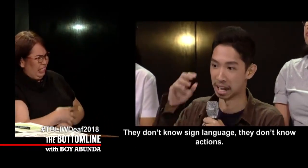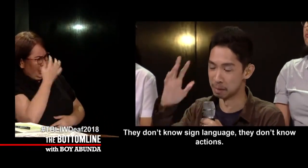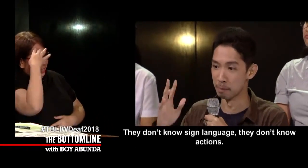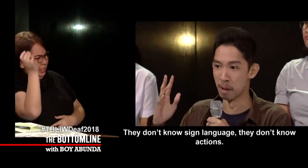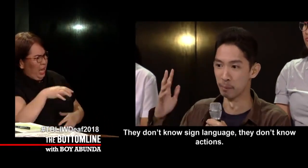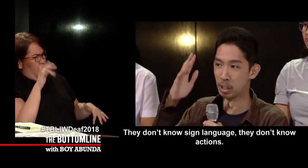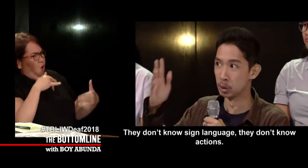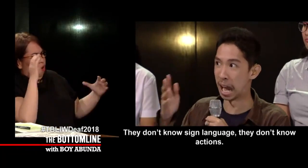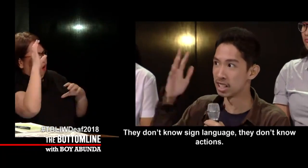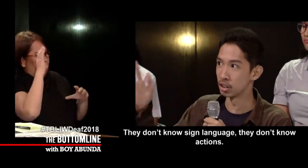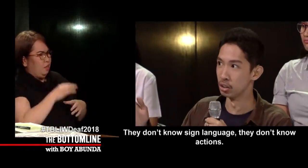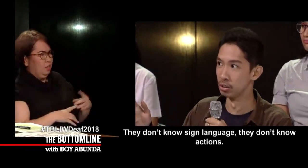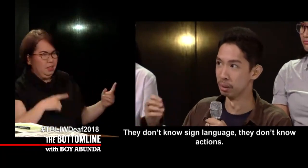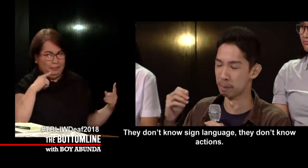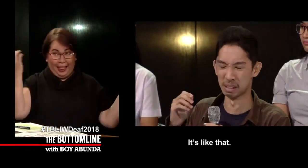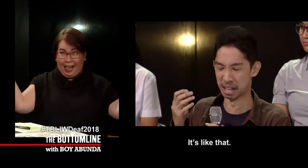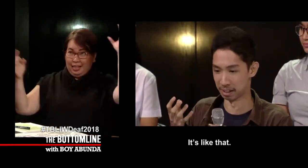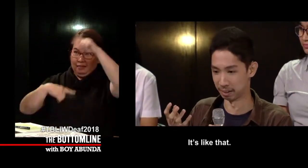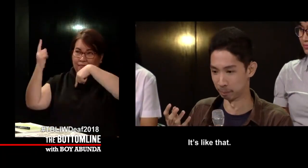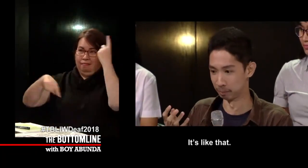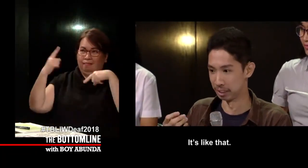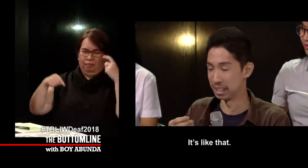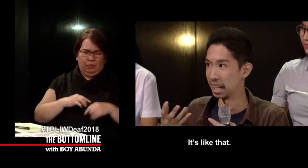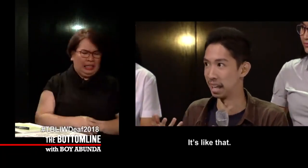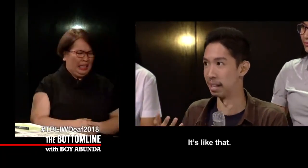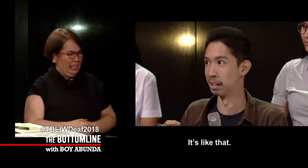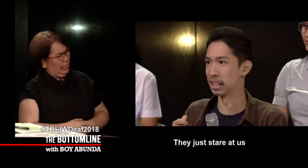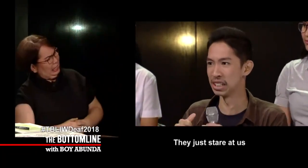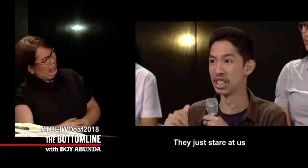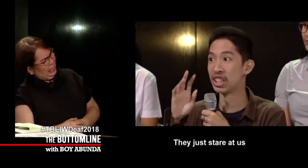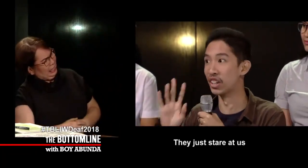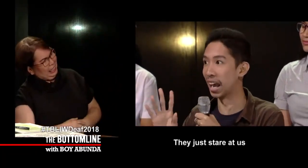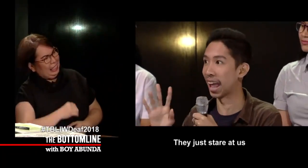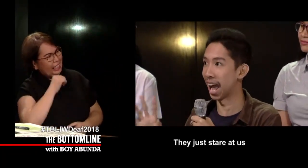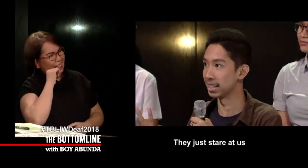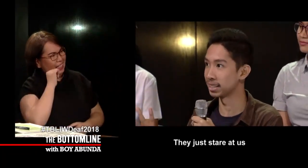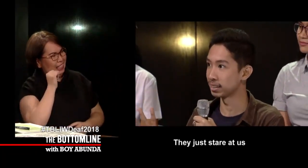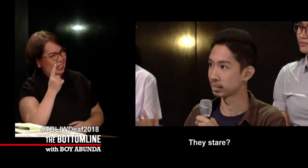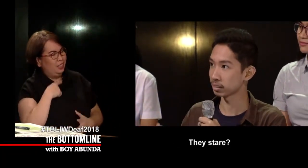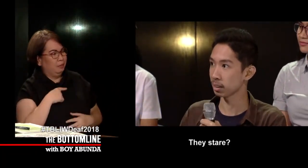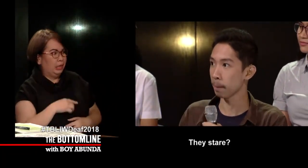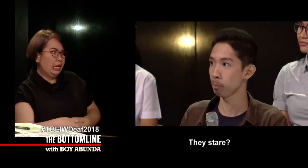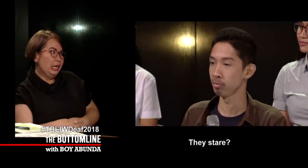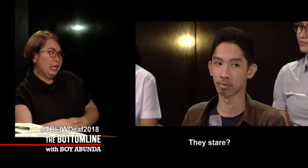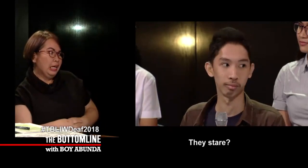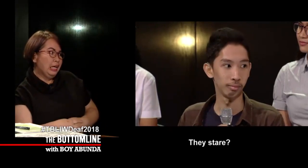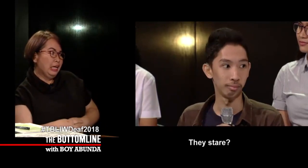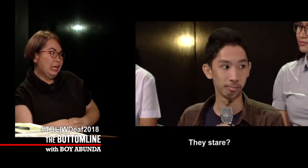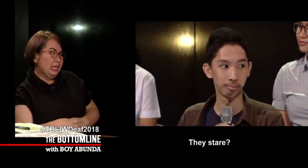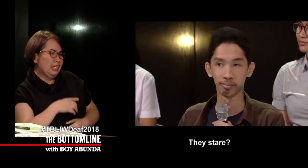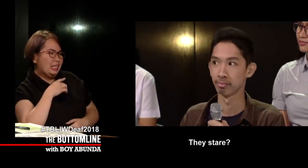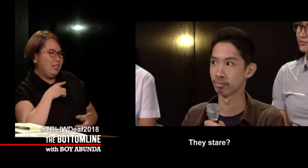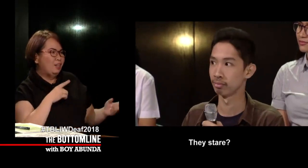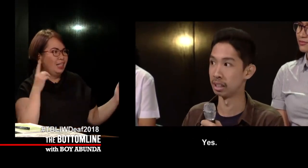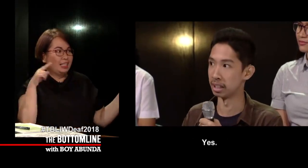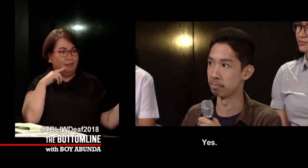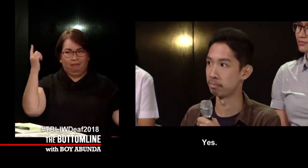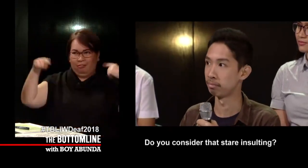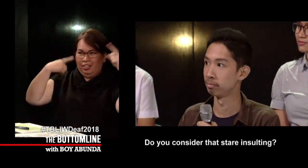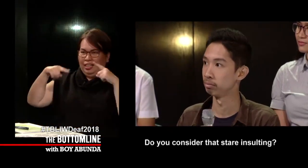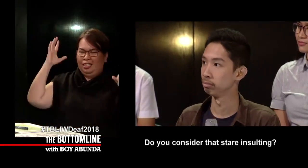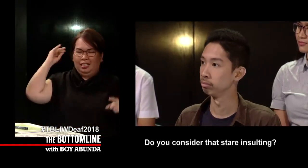Like bigger action, like that. They just stare at us. Stare. They stare.